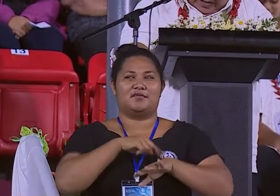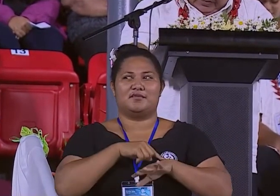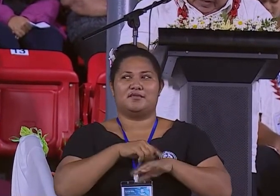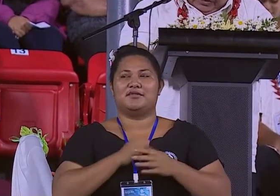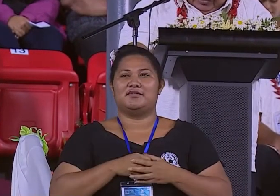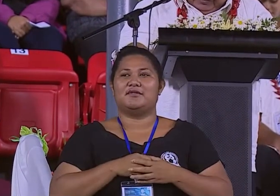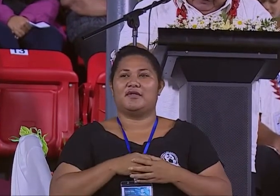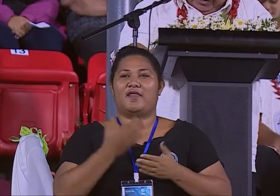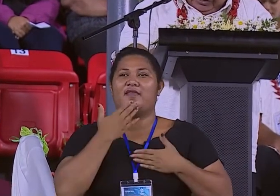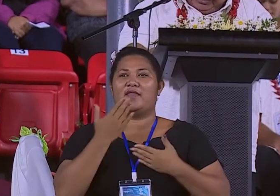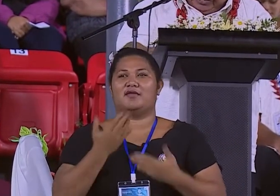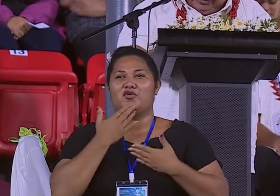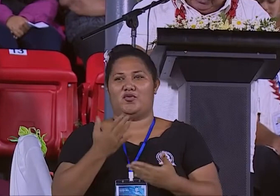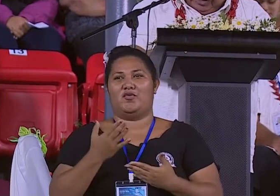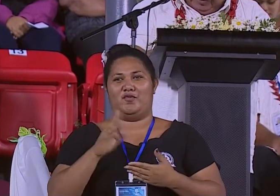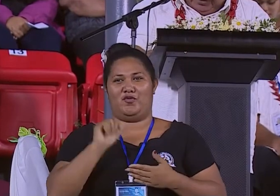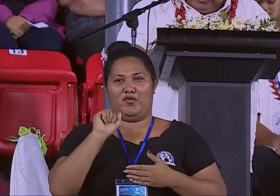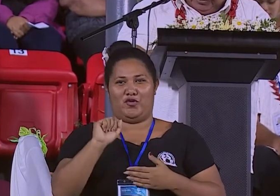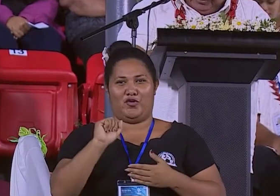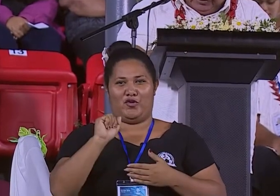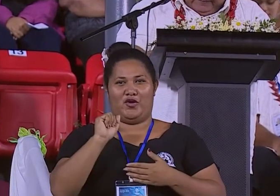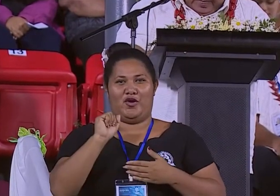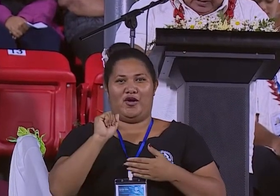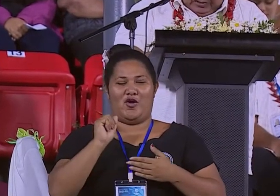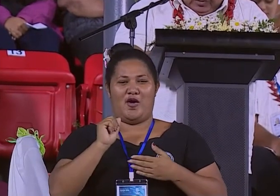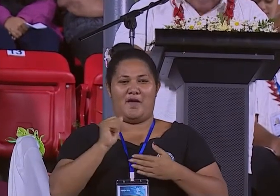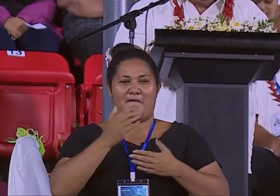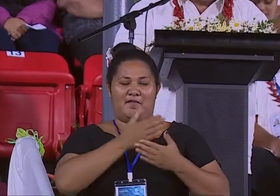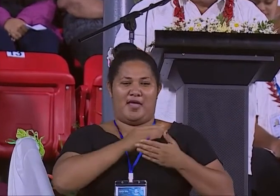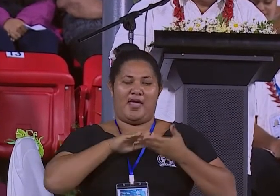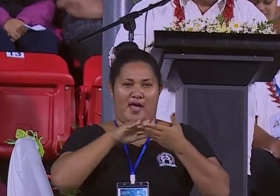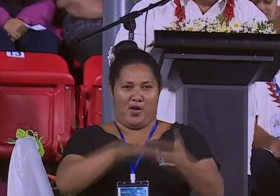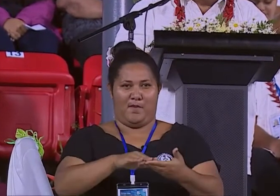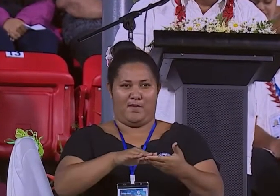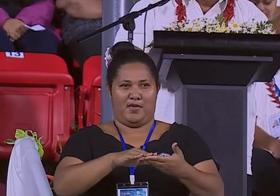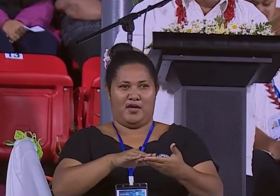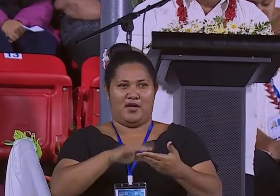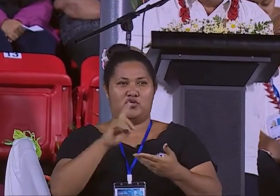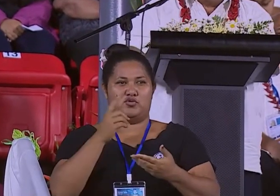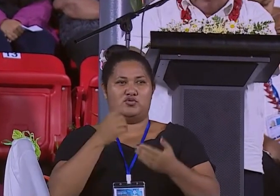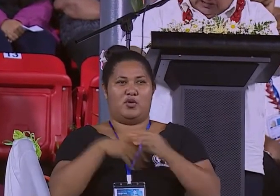confines of timeliness. Thank you for your